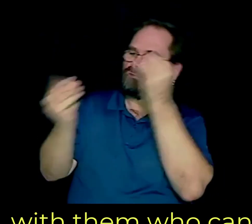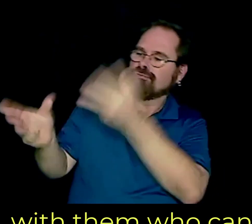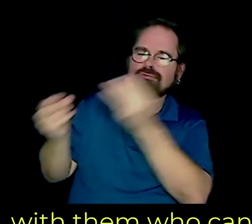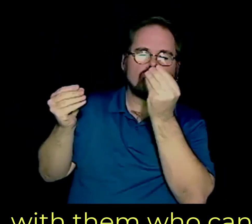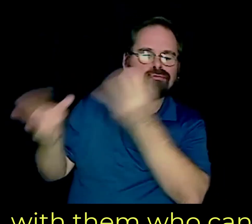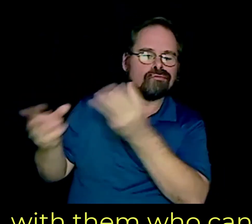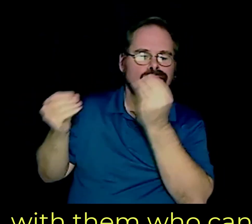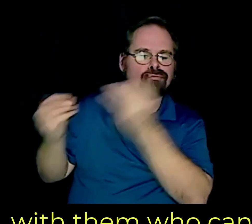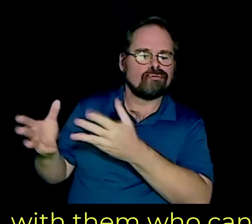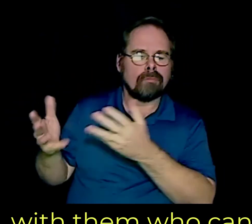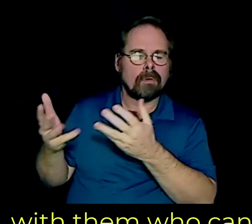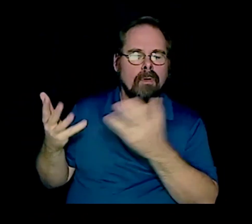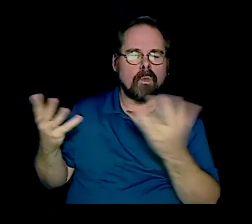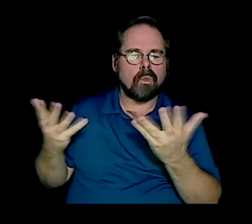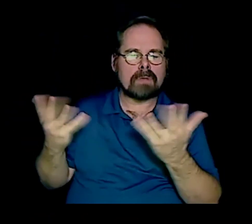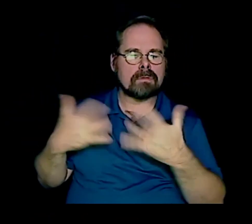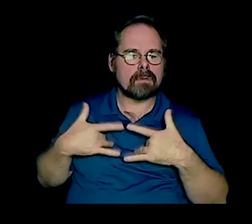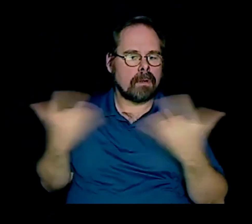to let them know what is happening.